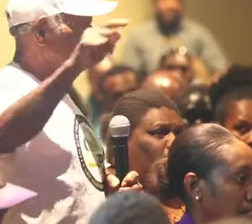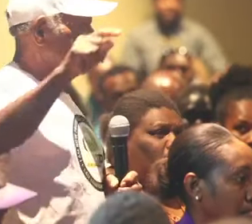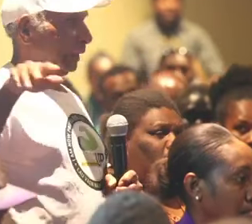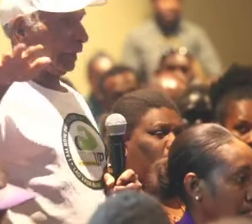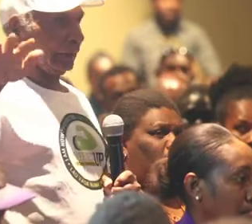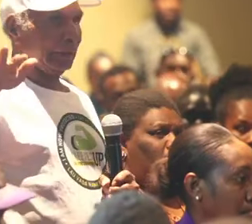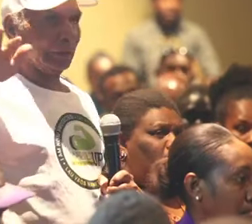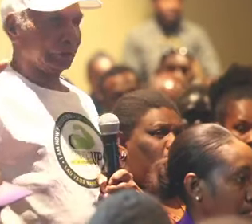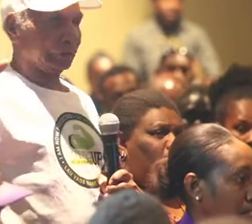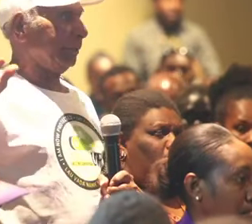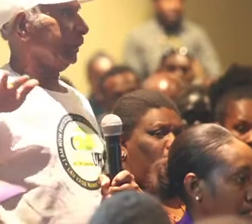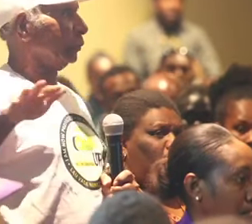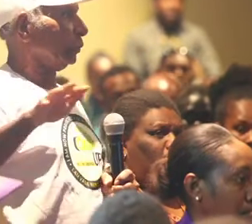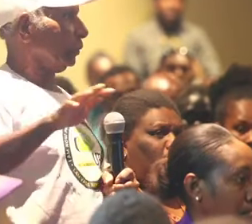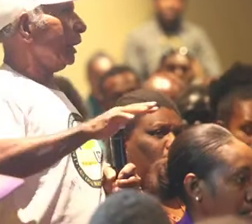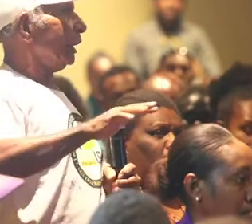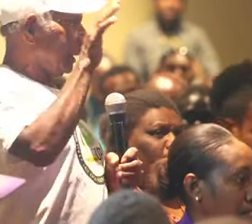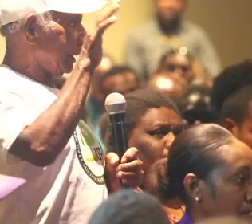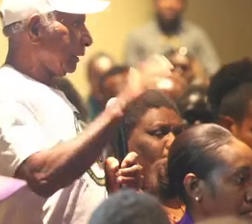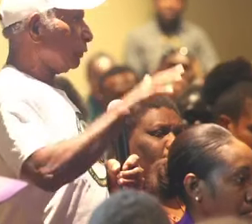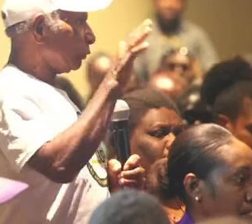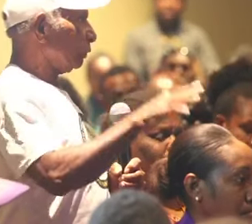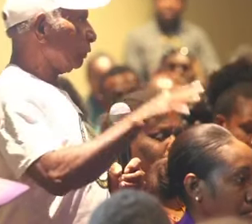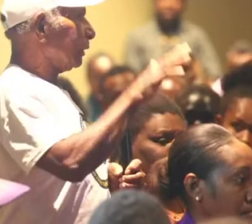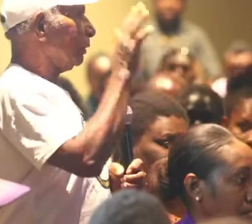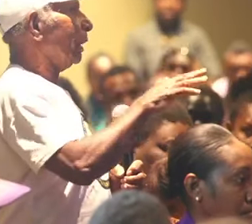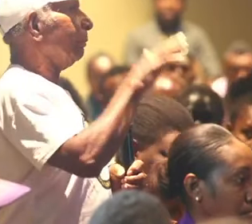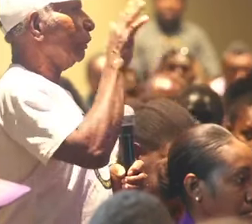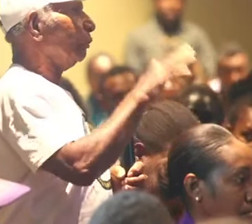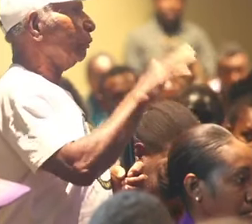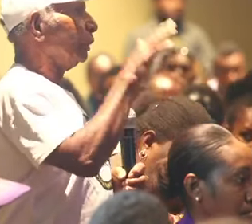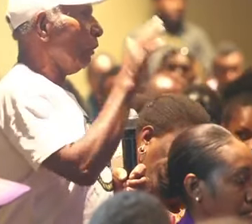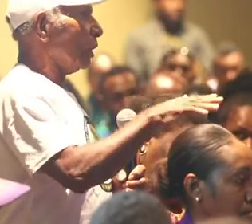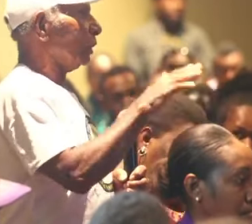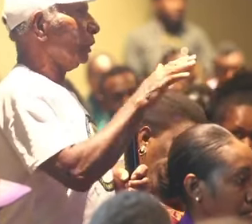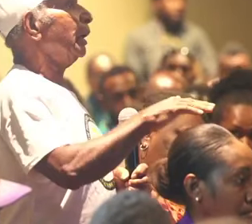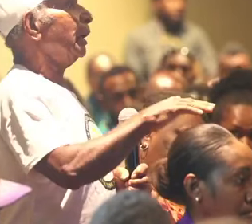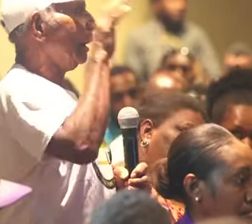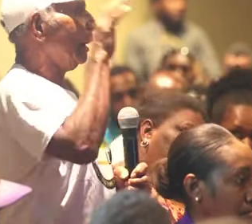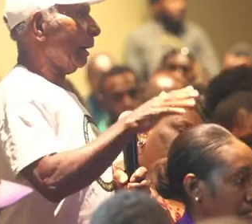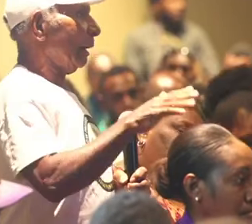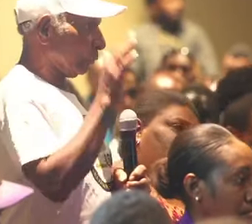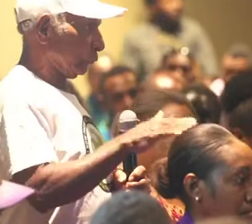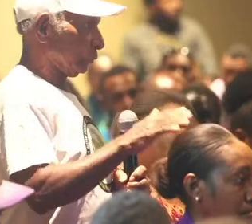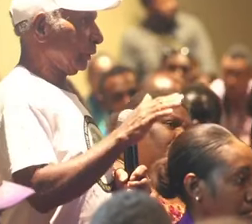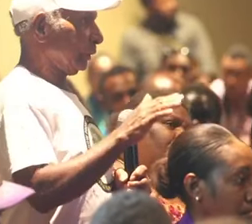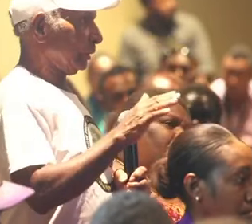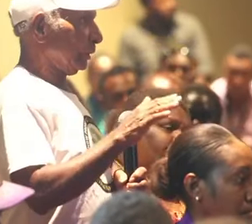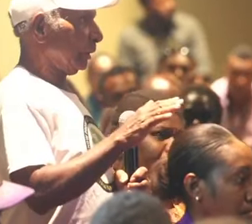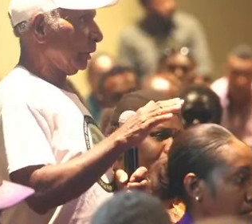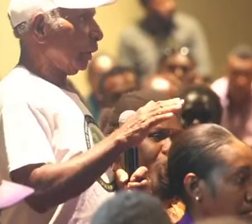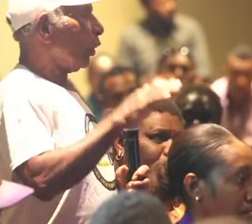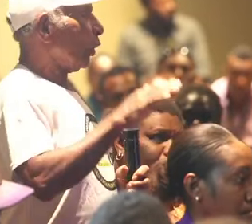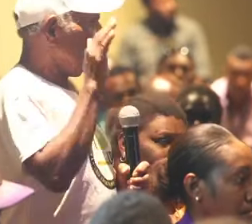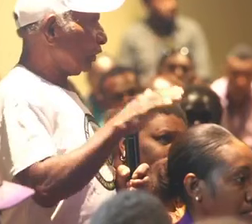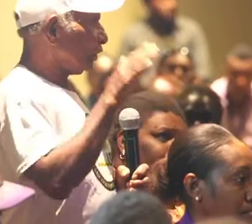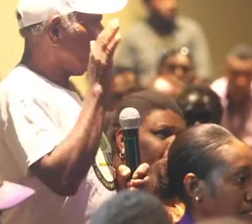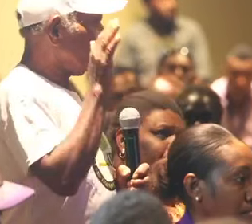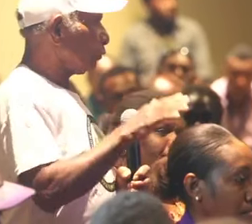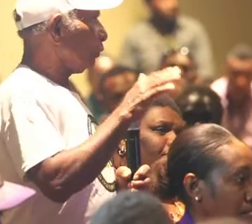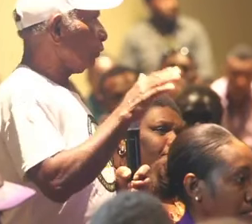or Narapla, or something too. Kissing school, that's all number only walking walk, and become up good. Only